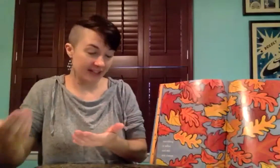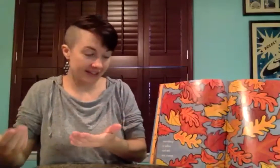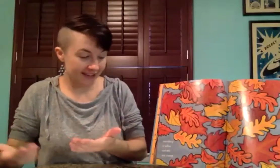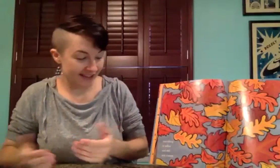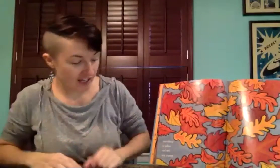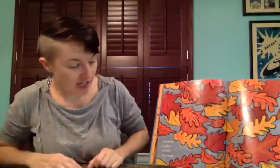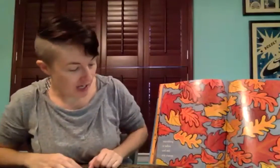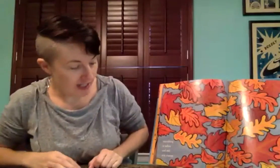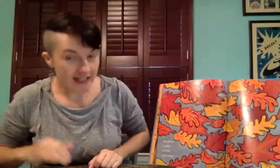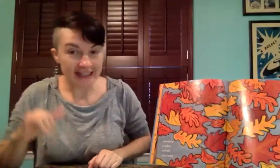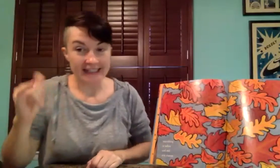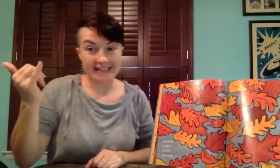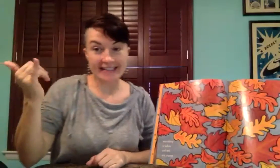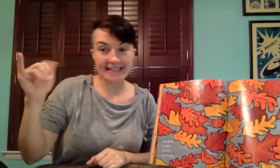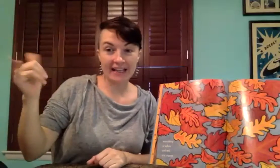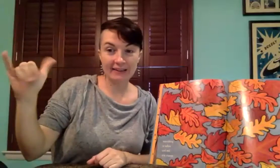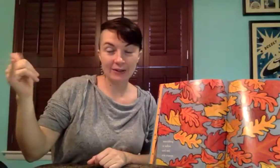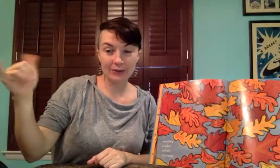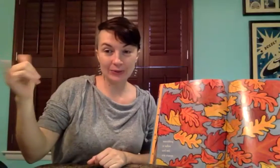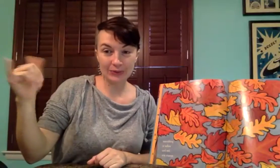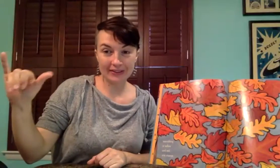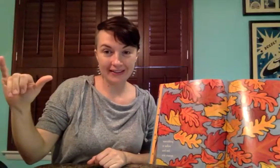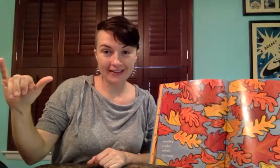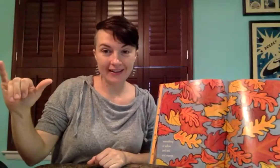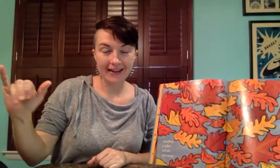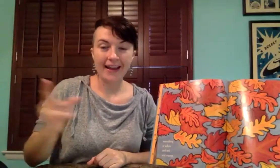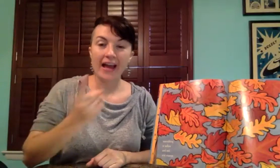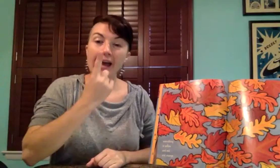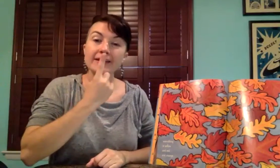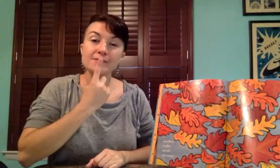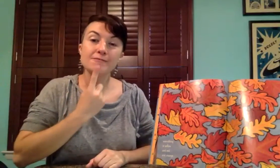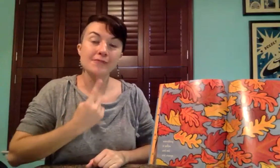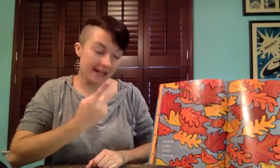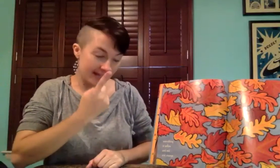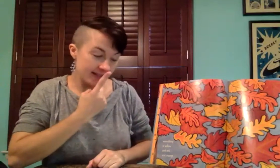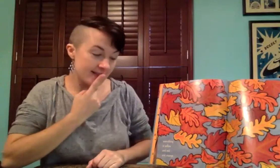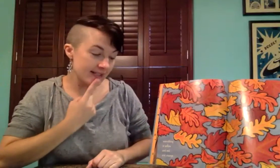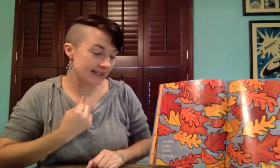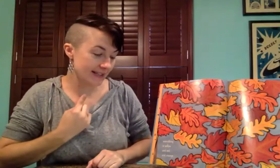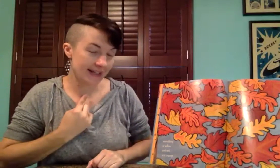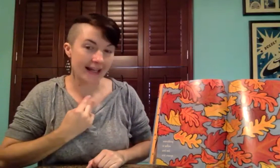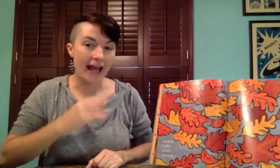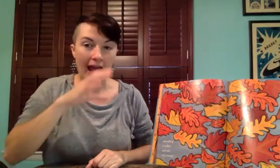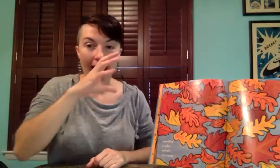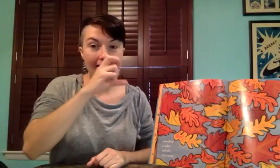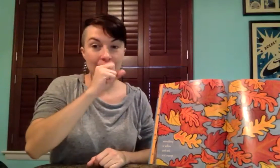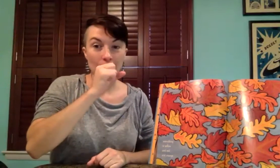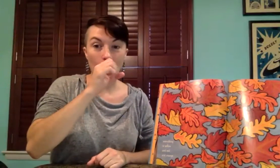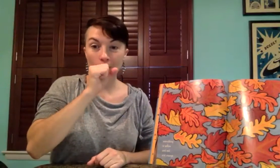everything is yellow and red and